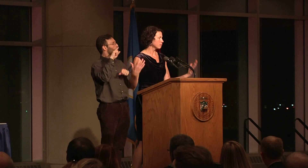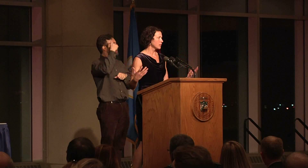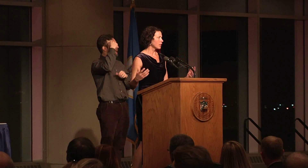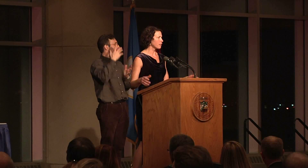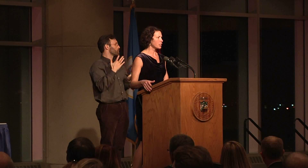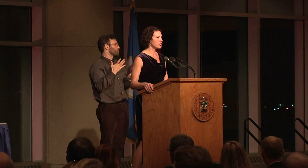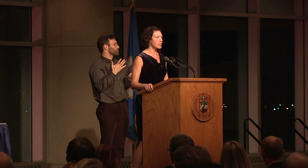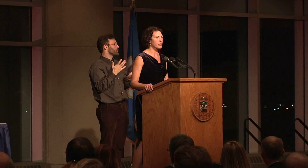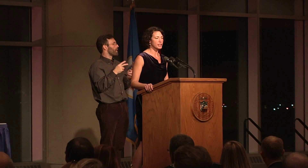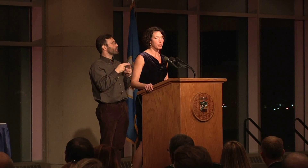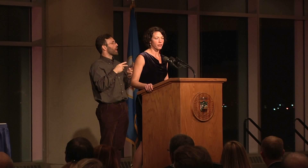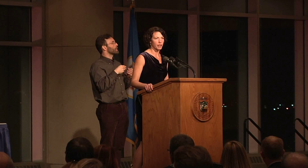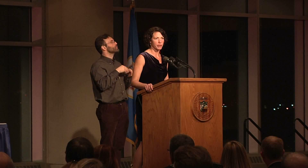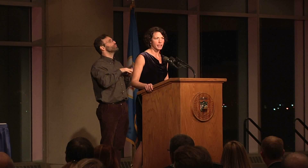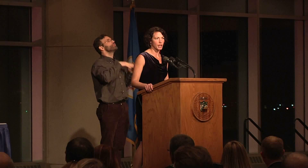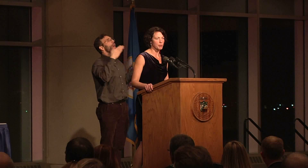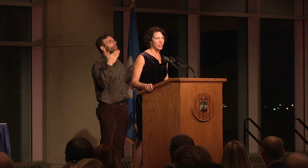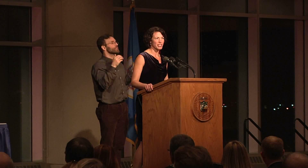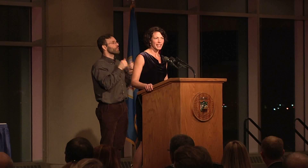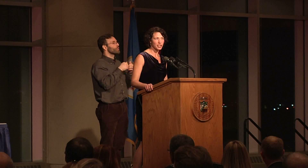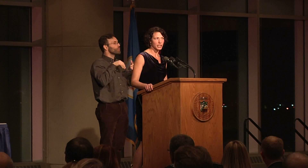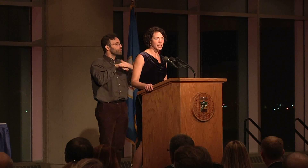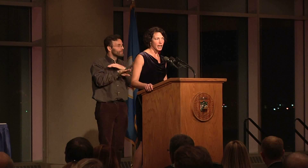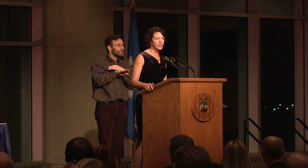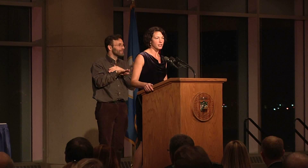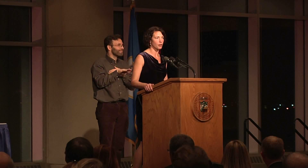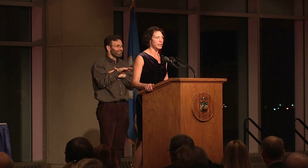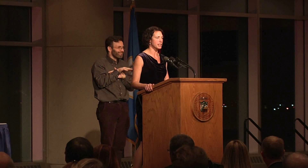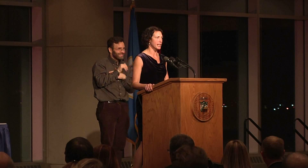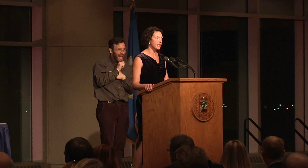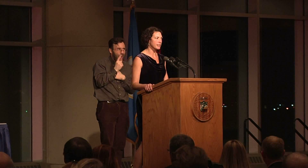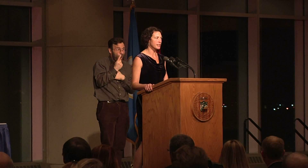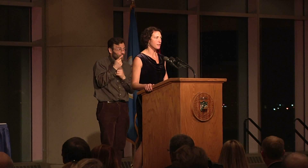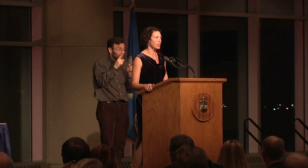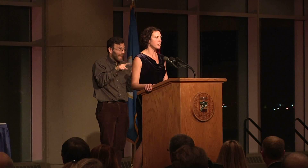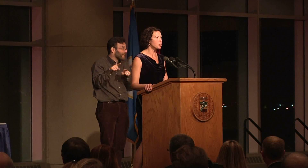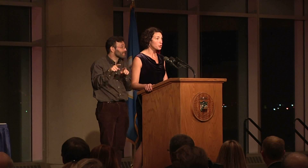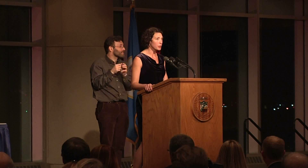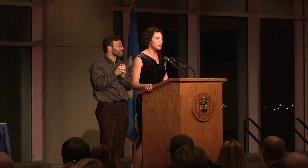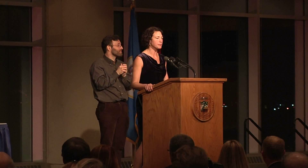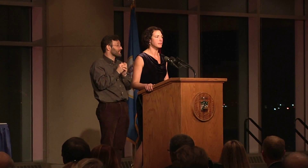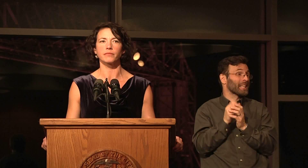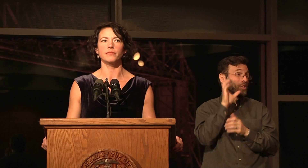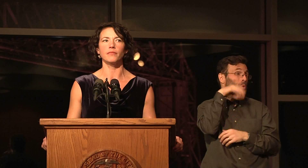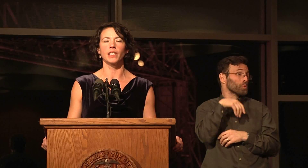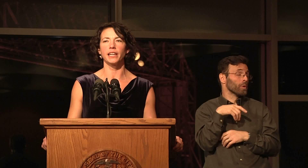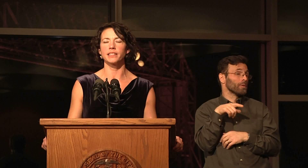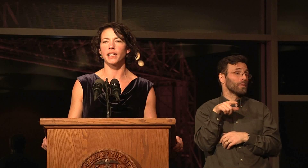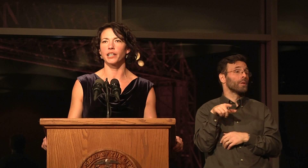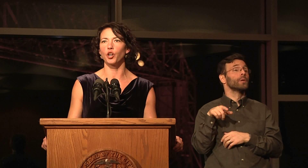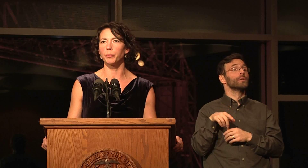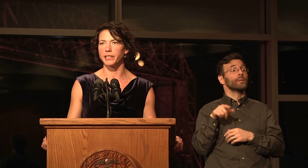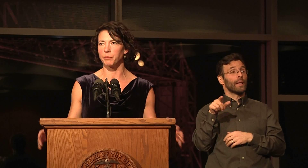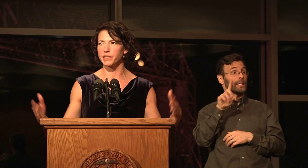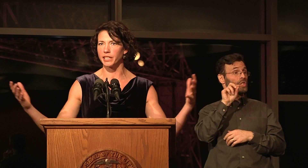just are very generous about that with incoming mayors. It's actually not always the case. It's very unusual. And Don opened up City